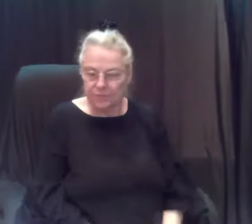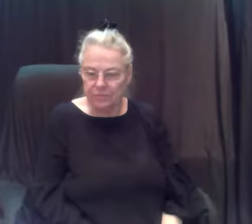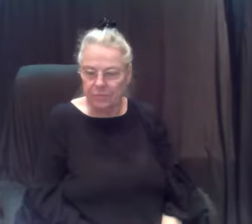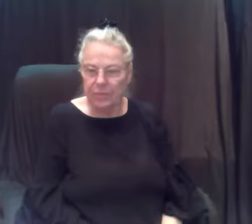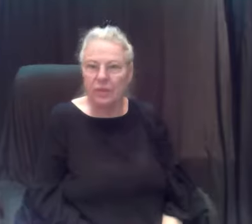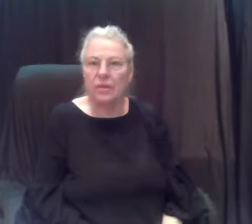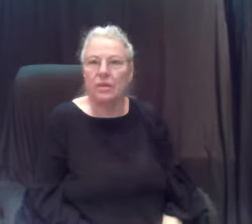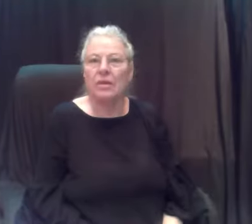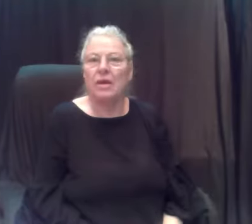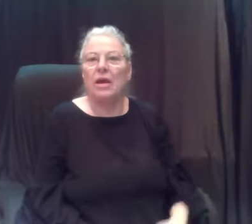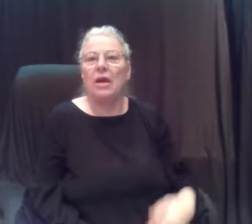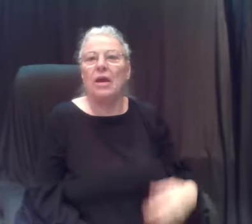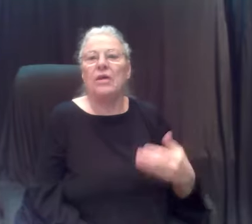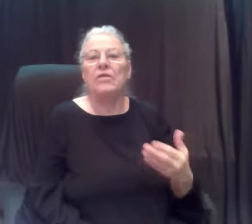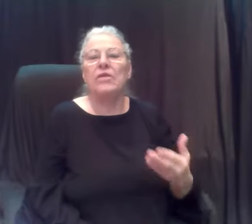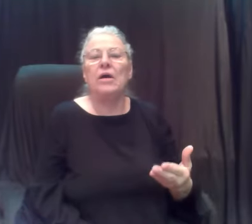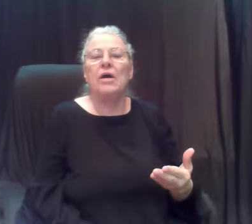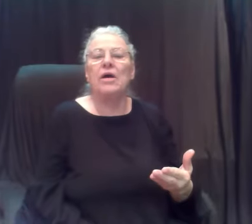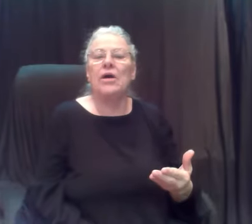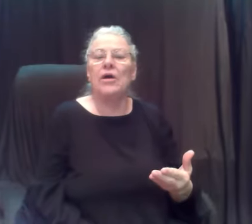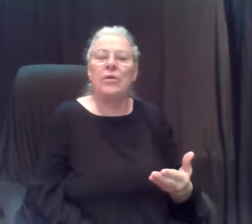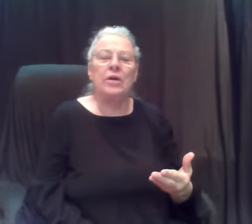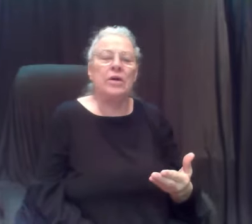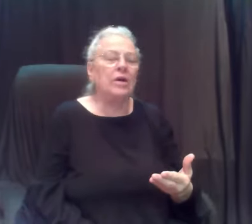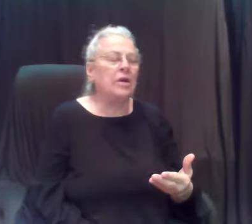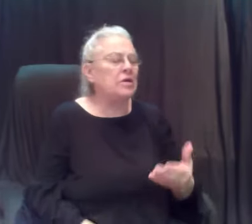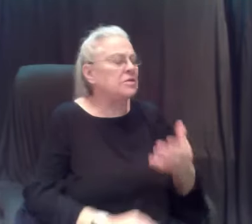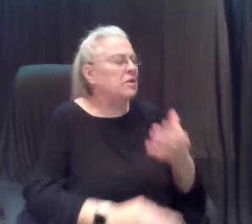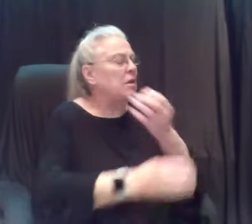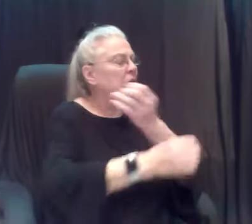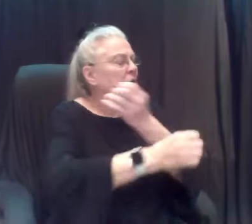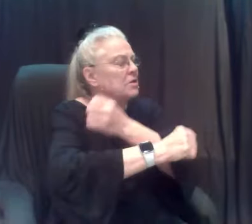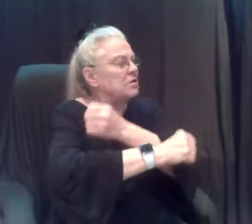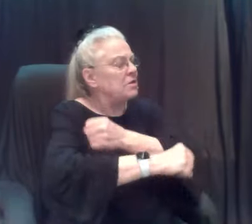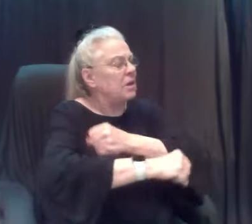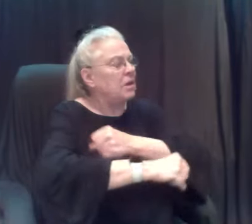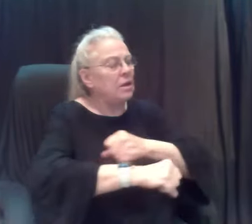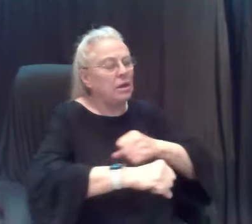There is a